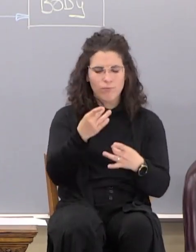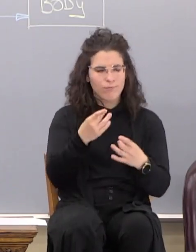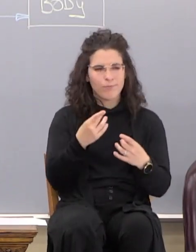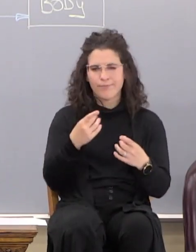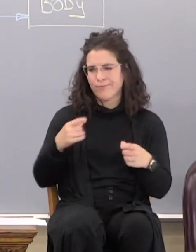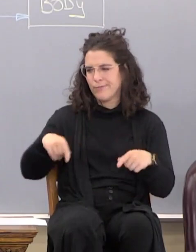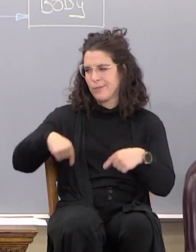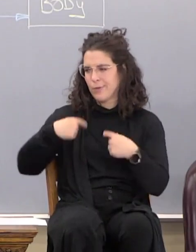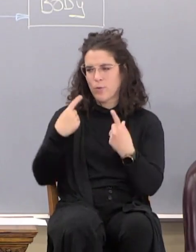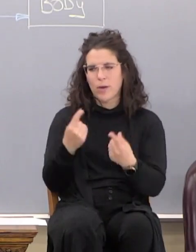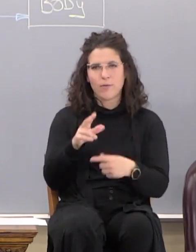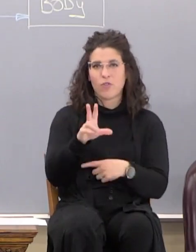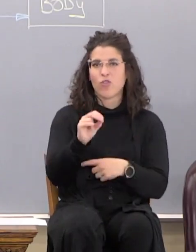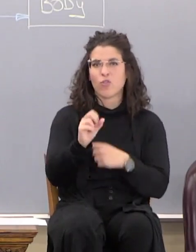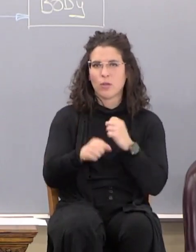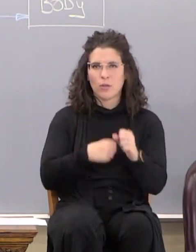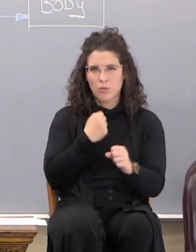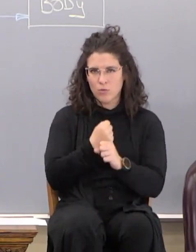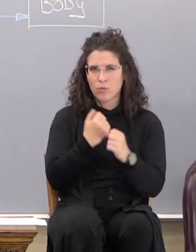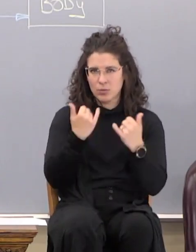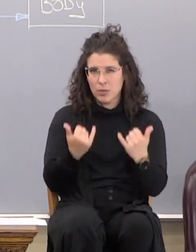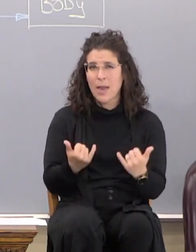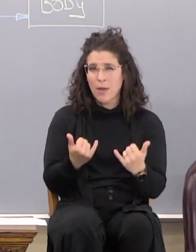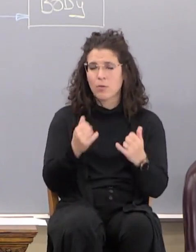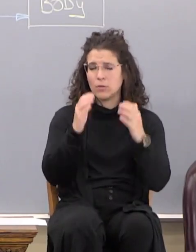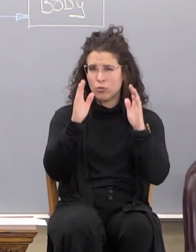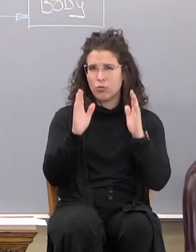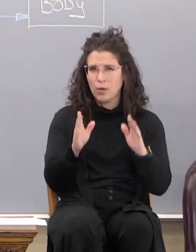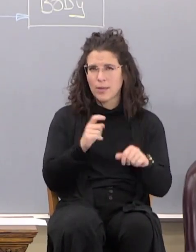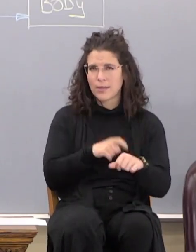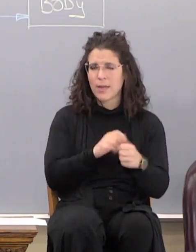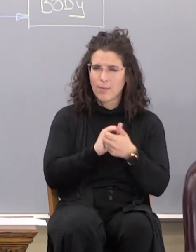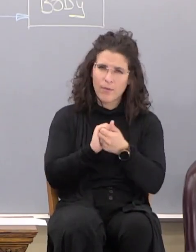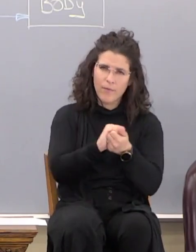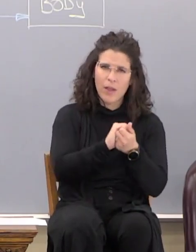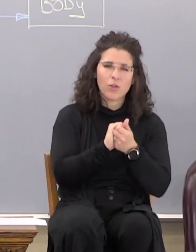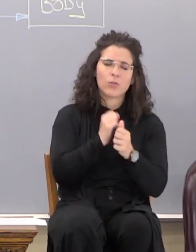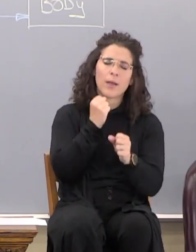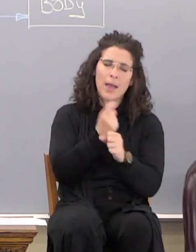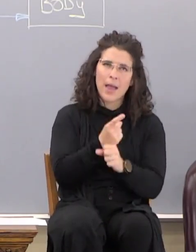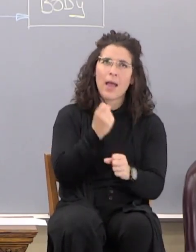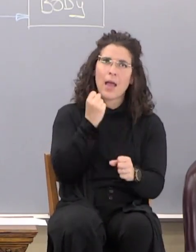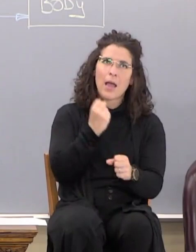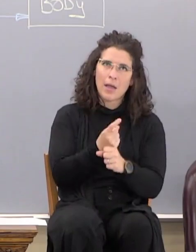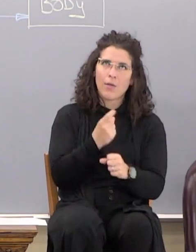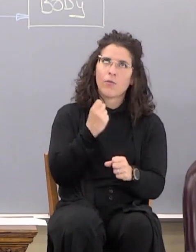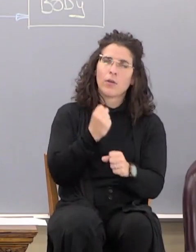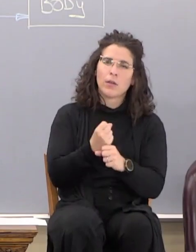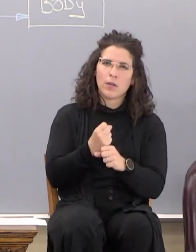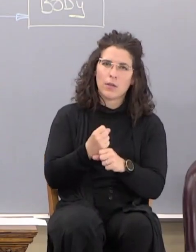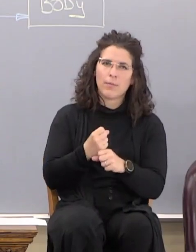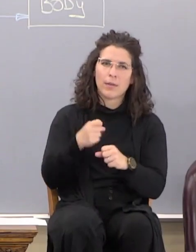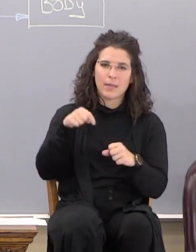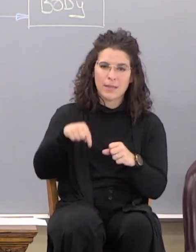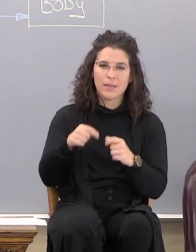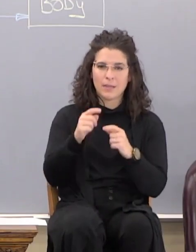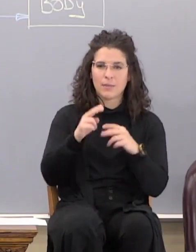for about 30 years, and it's always a great time, a fellowship. Every year since we've been in this building, it's